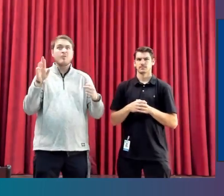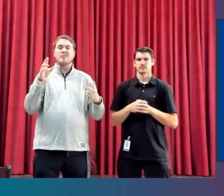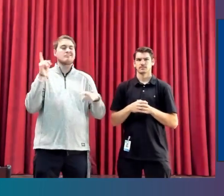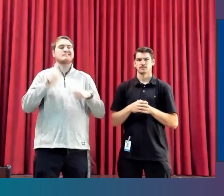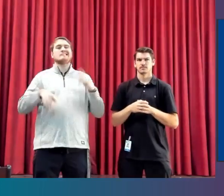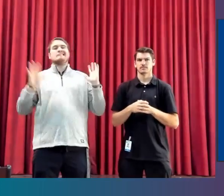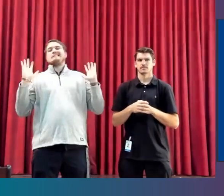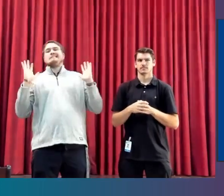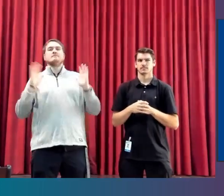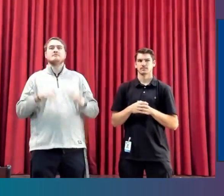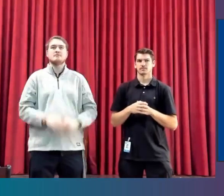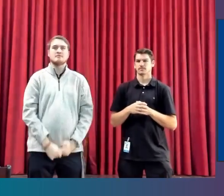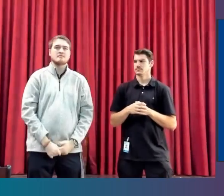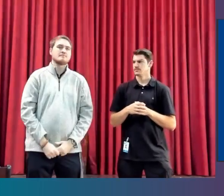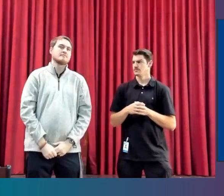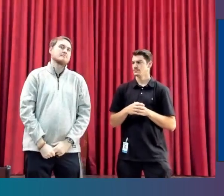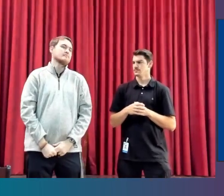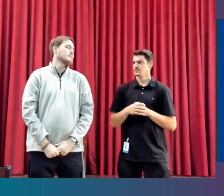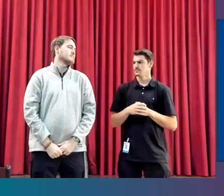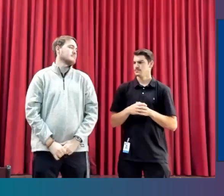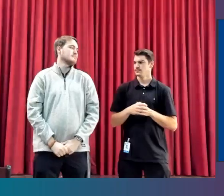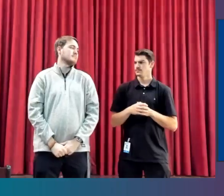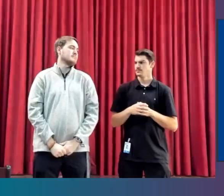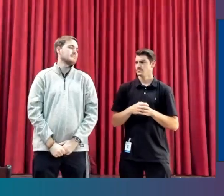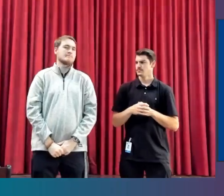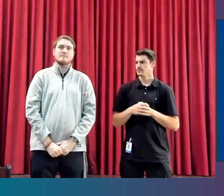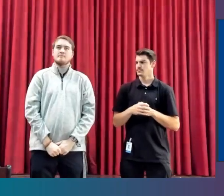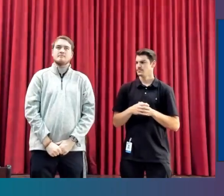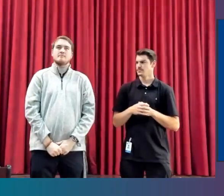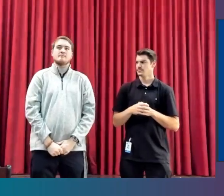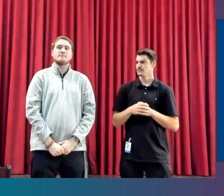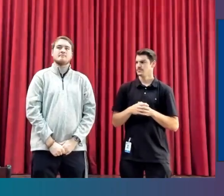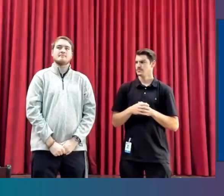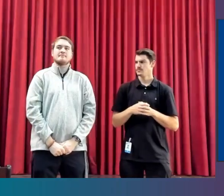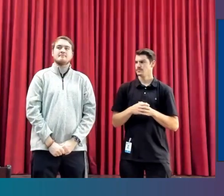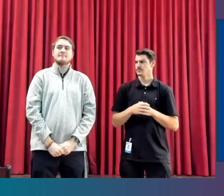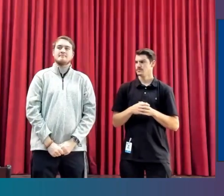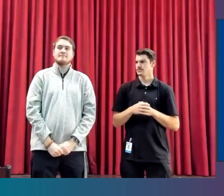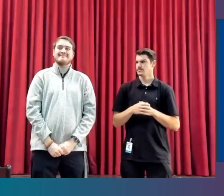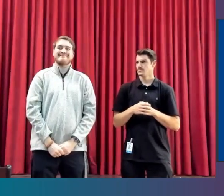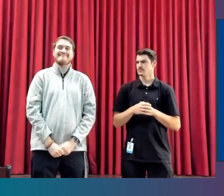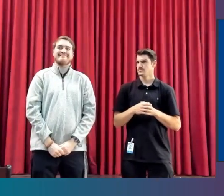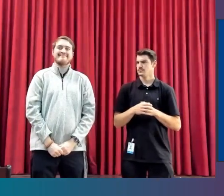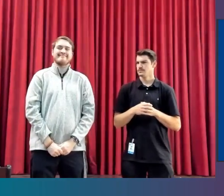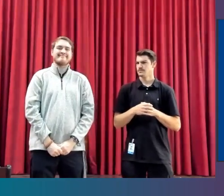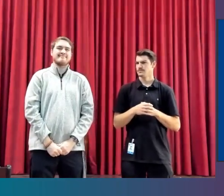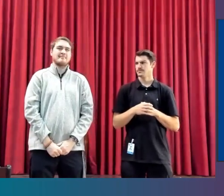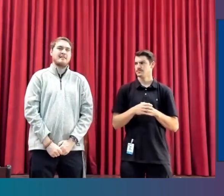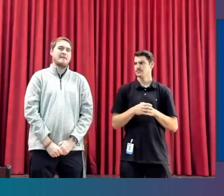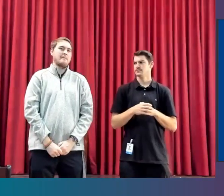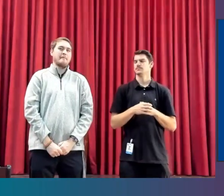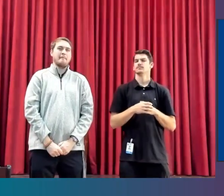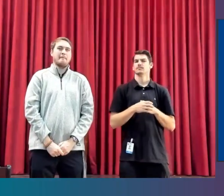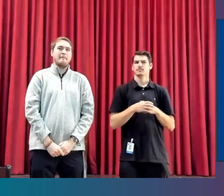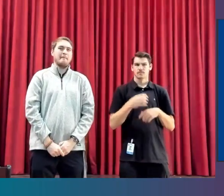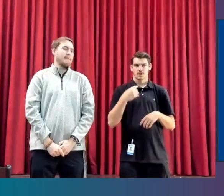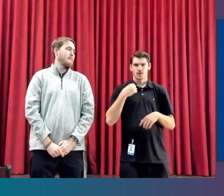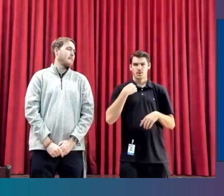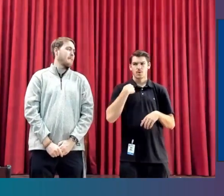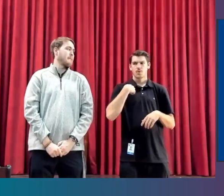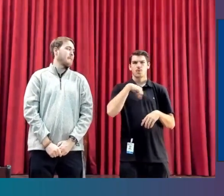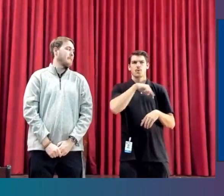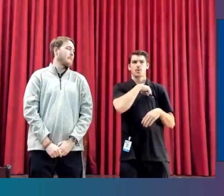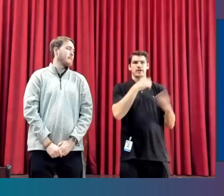organization would be included in, or would this be, because of that, be a separate entity? So we